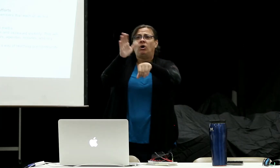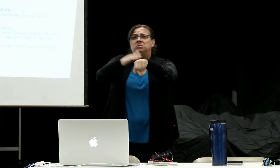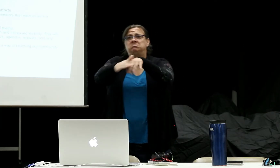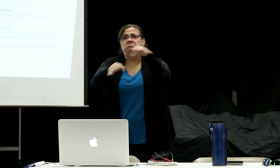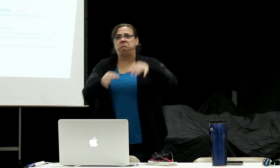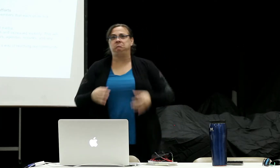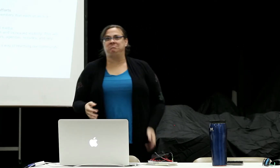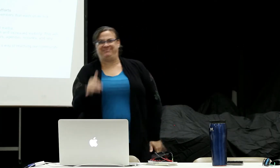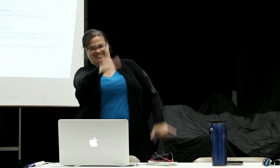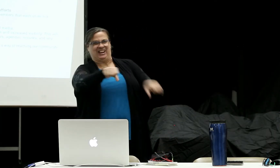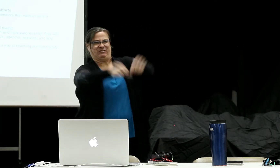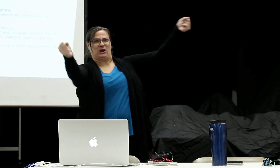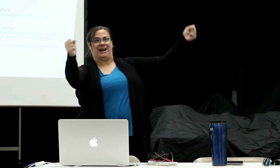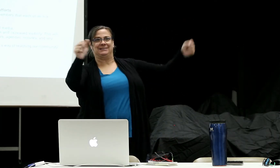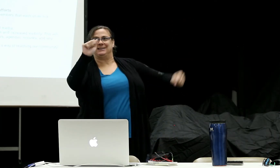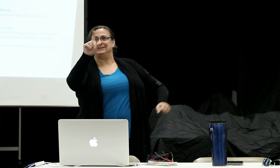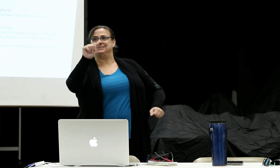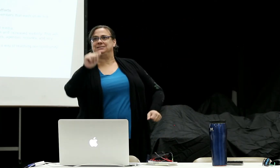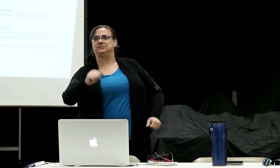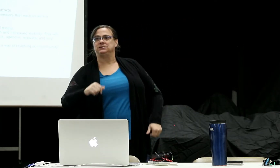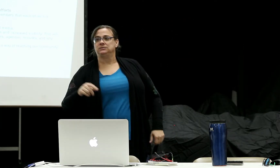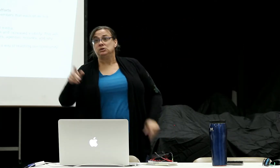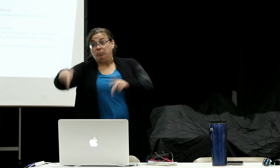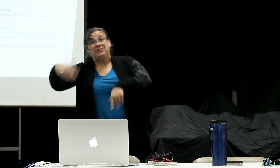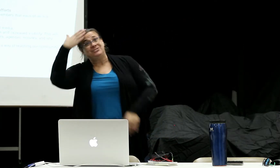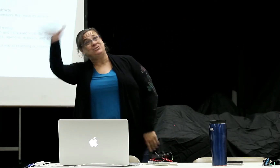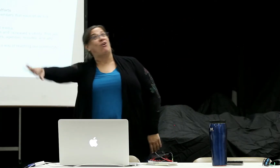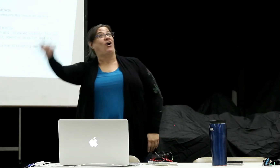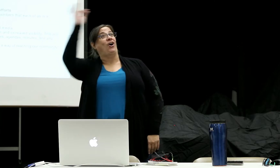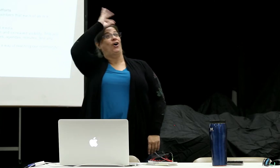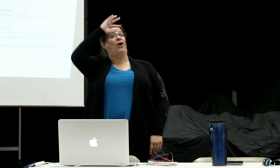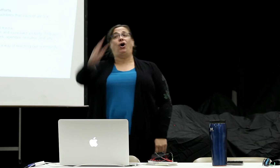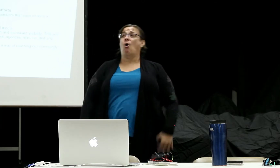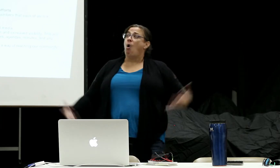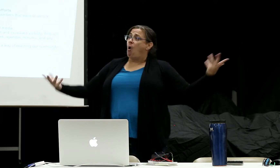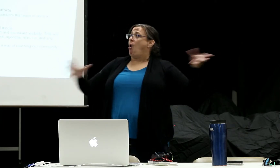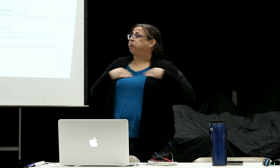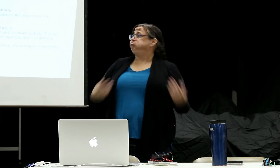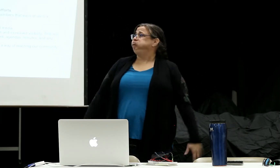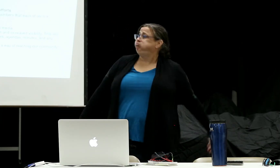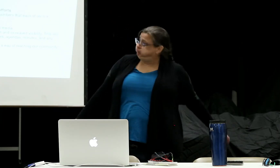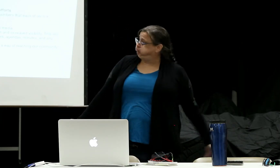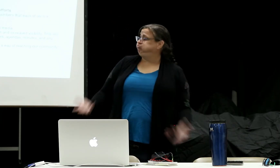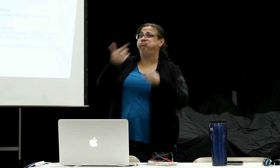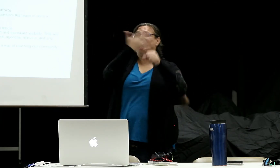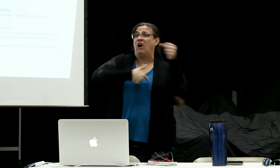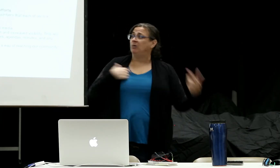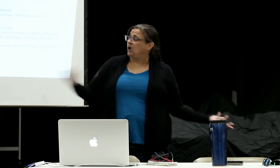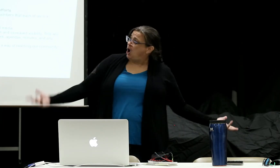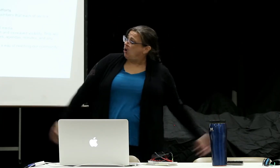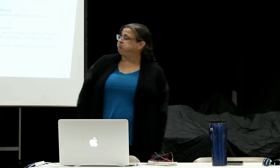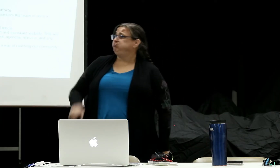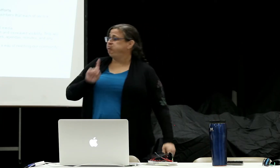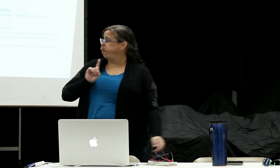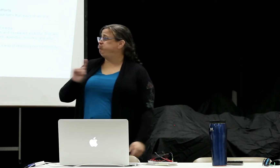If there's no interpreter that day, that is violating ADA. If they said, oh, we don't know, or oh, it's fine, or something